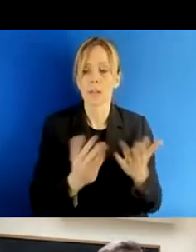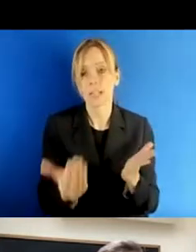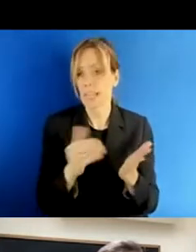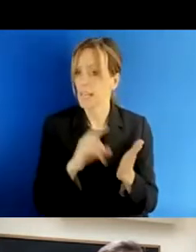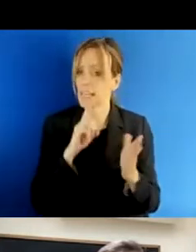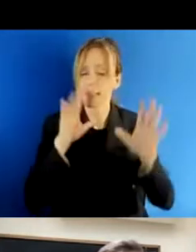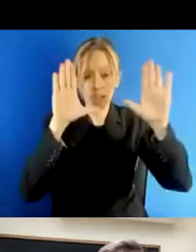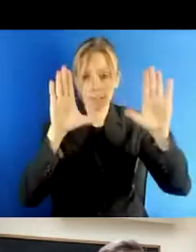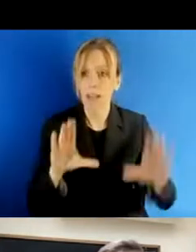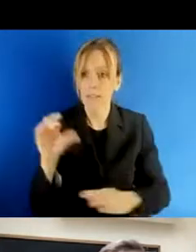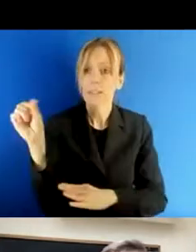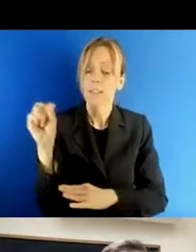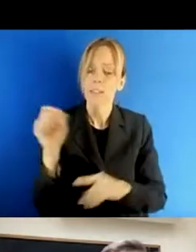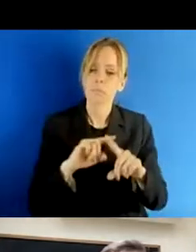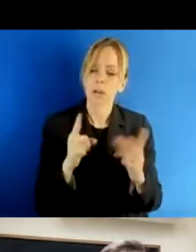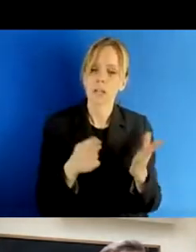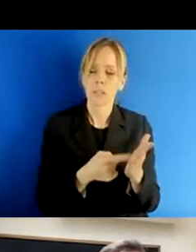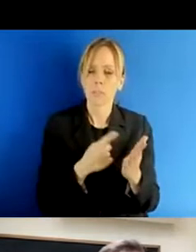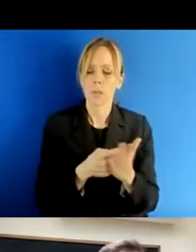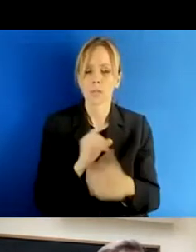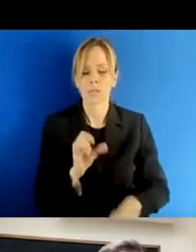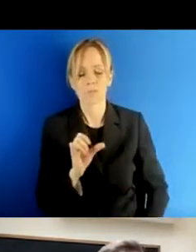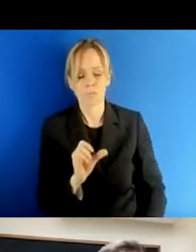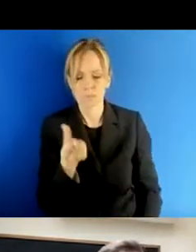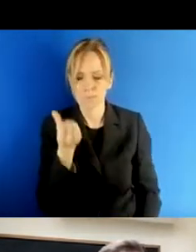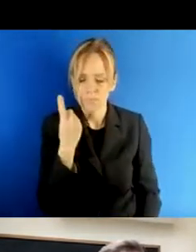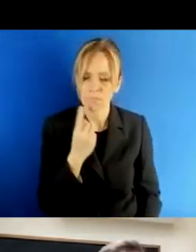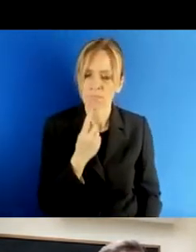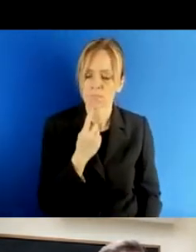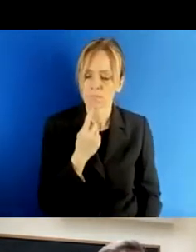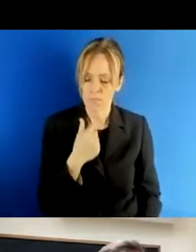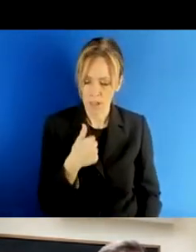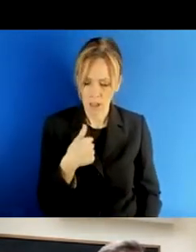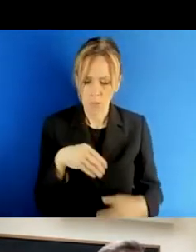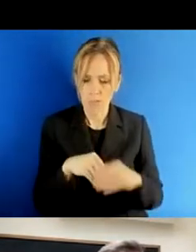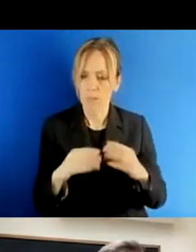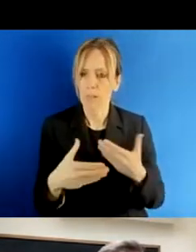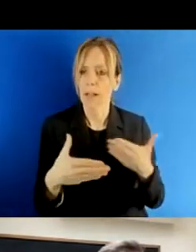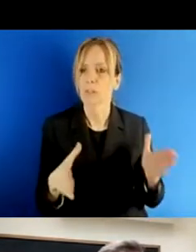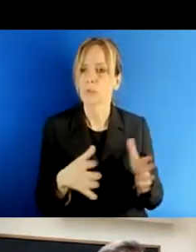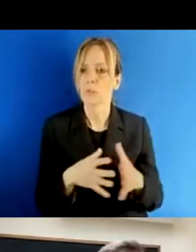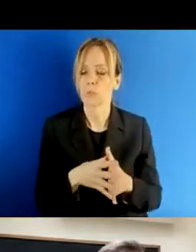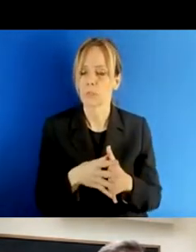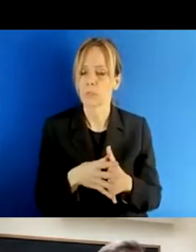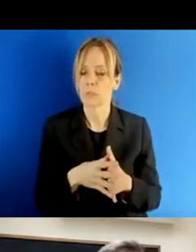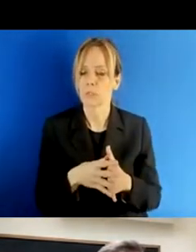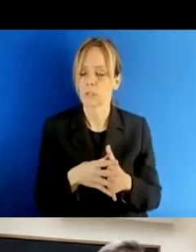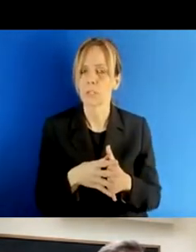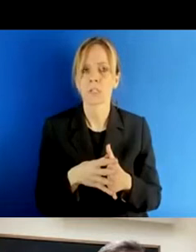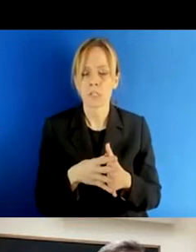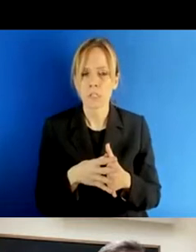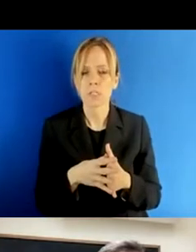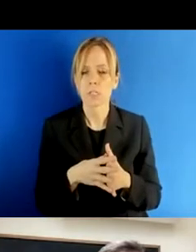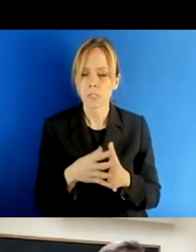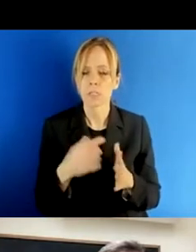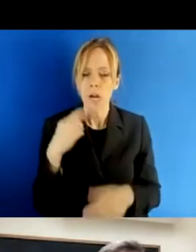fantastic, but there are moments when you realize I'm in a classroom and I realize, hey, you know, there